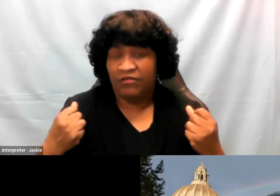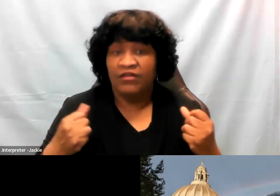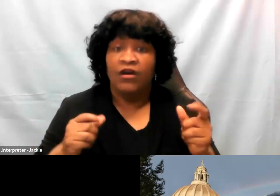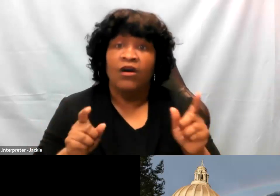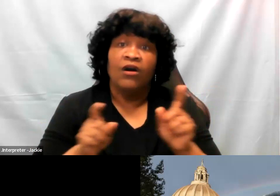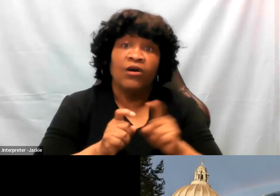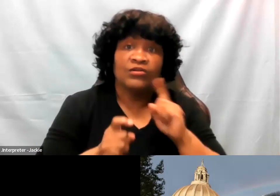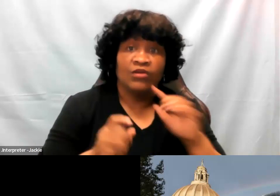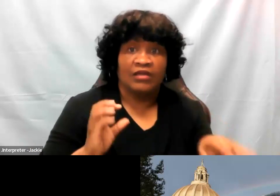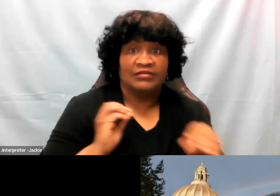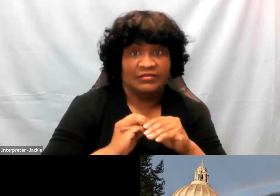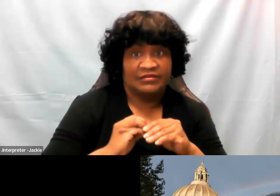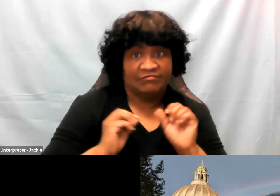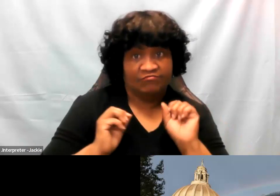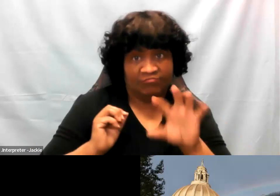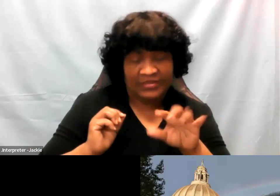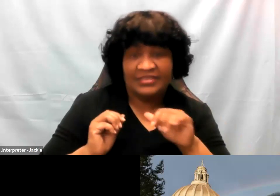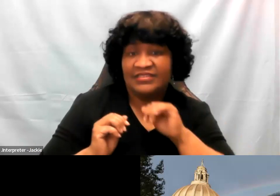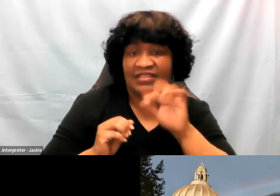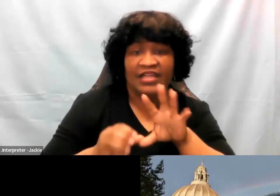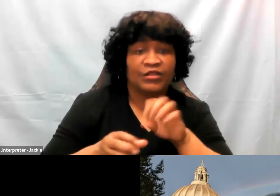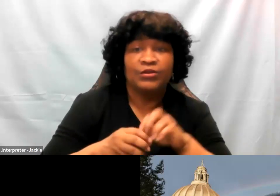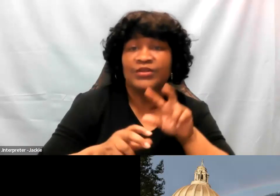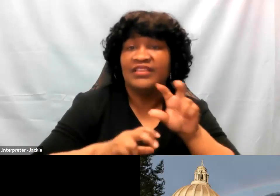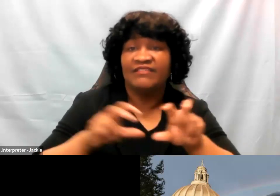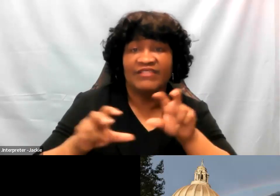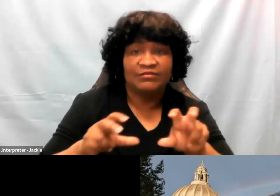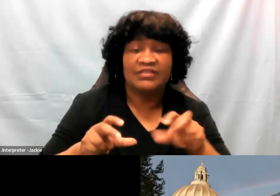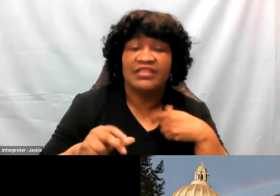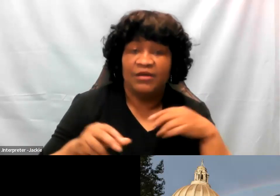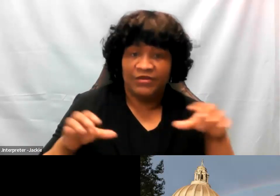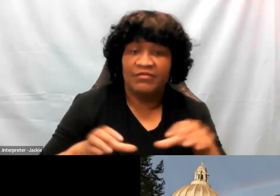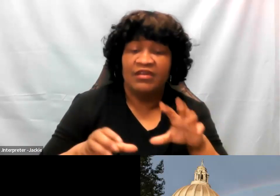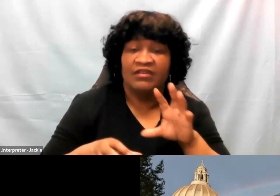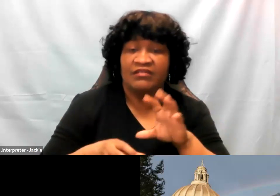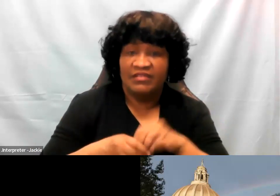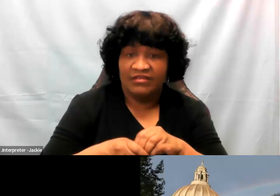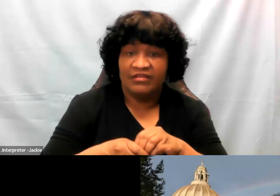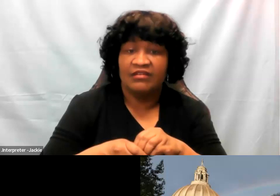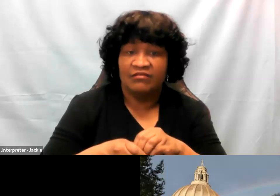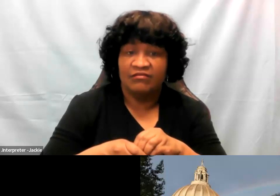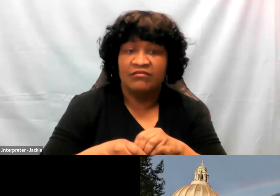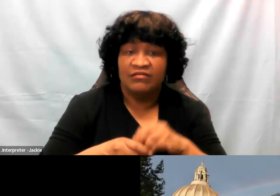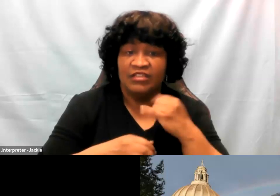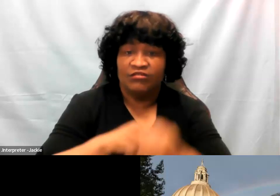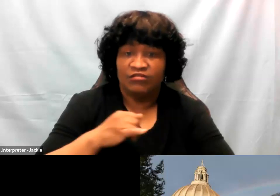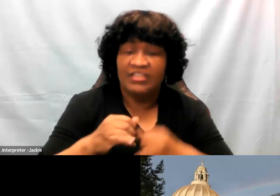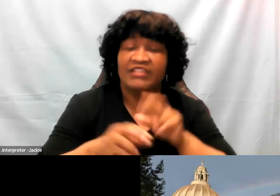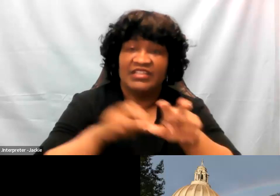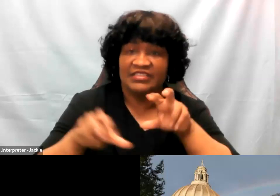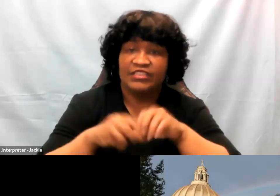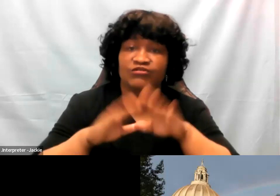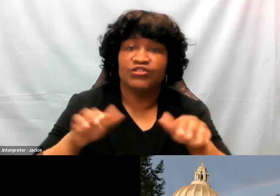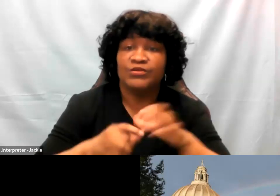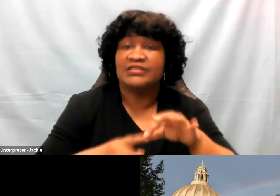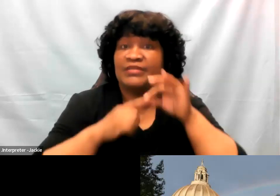just say this is not including the investments that we have made in addressing children with special